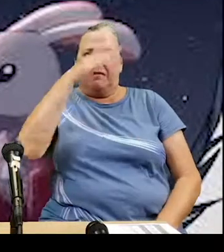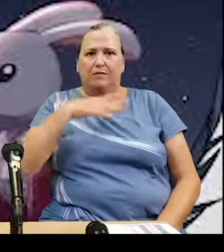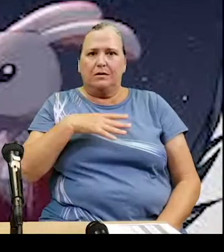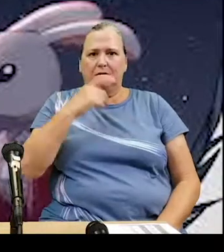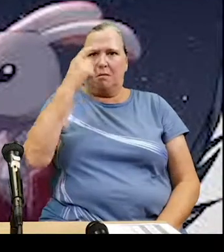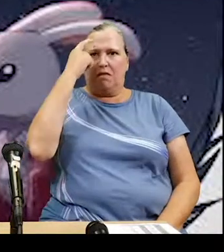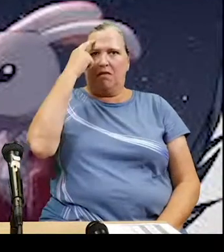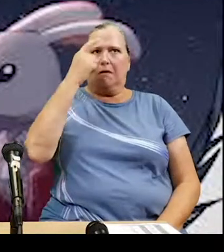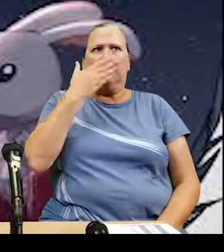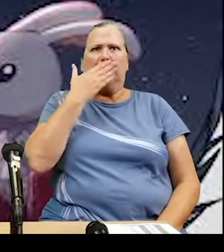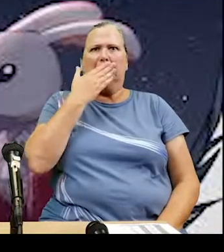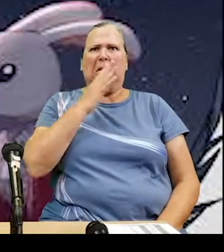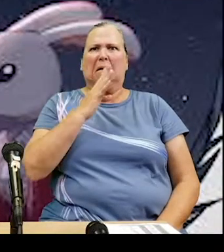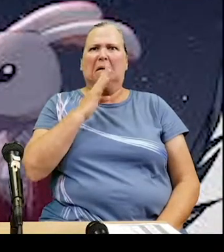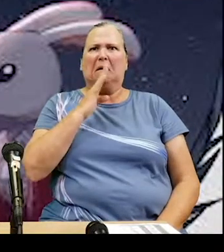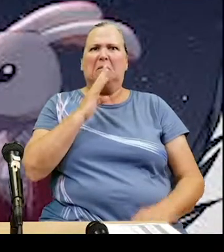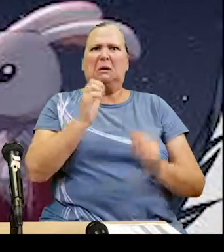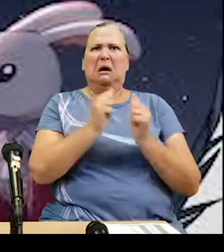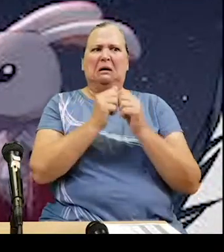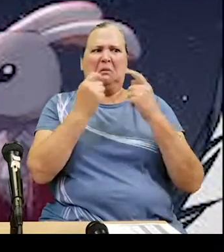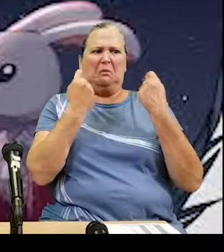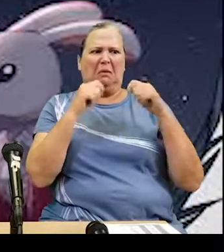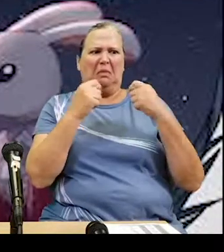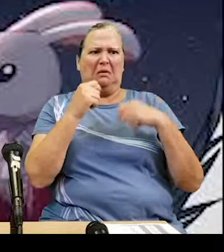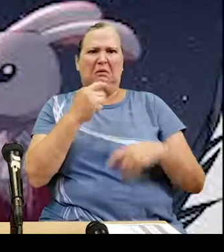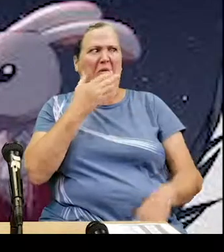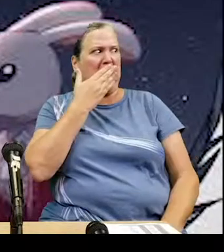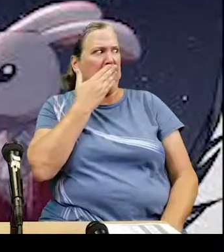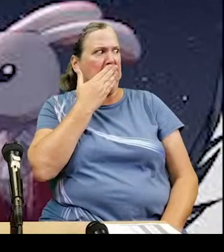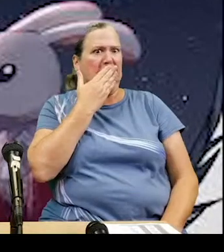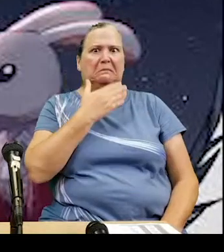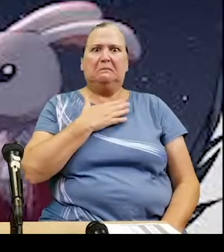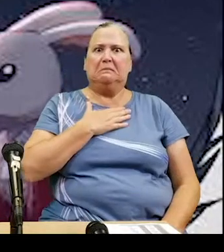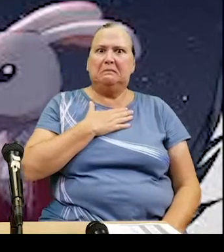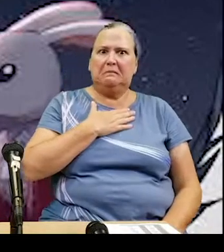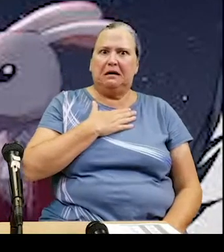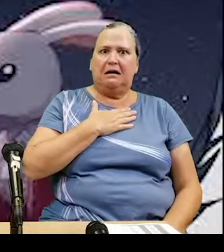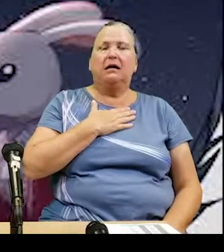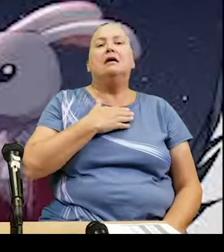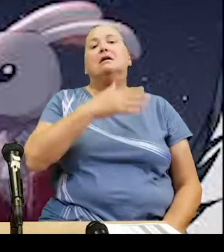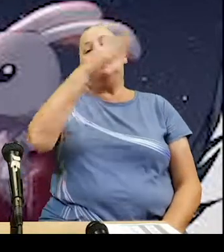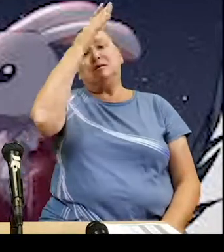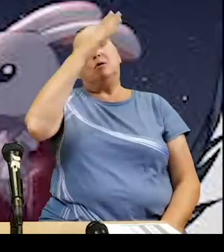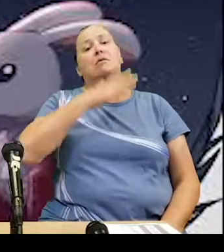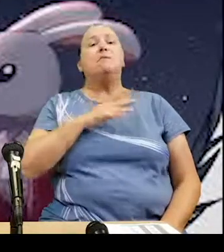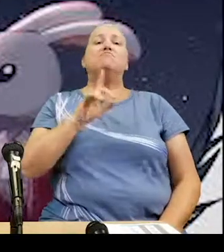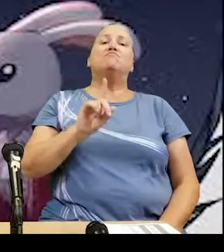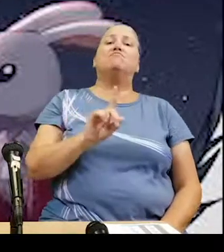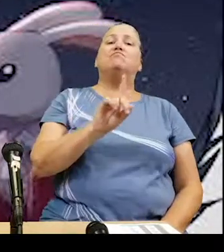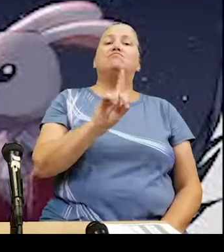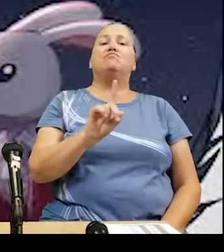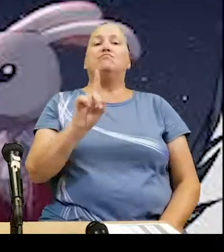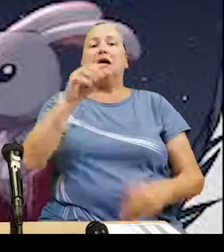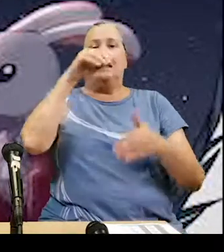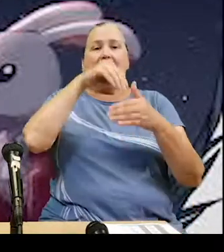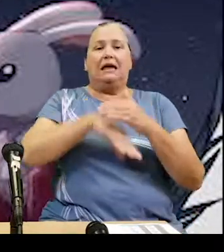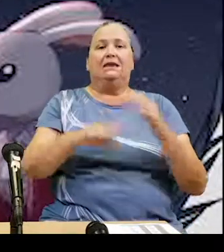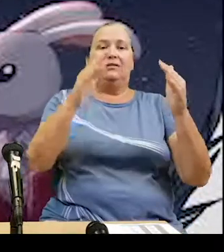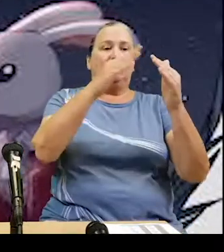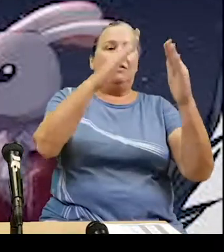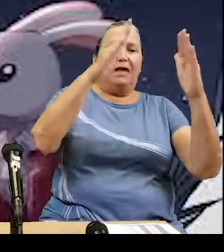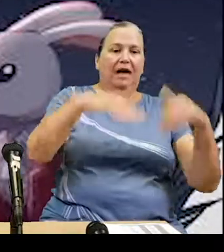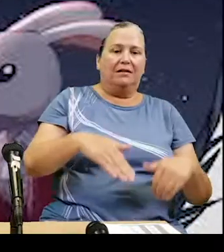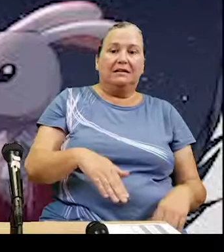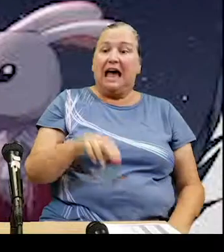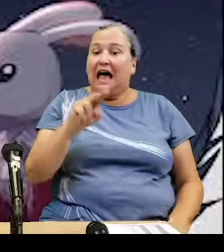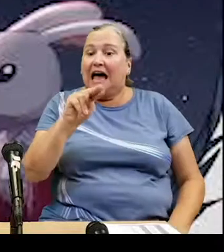with Edward still on his shoulder, the fisherman walked up a stone-like path and into the little greenhouse. "Look here, Nellie,"